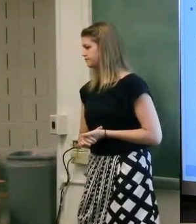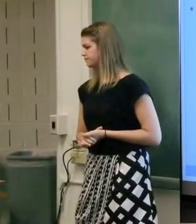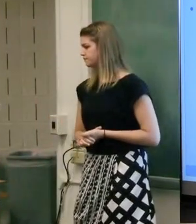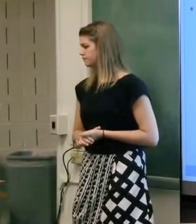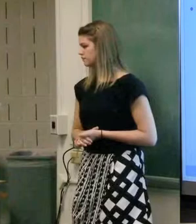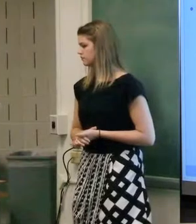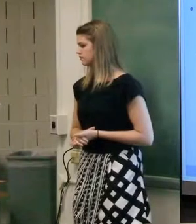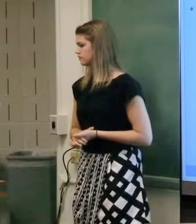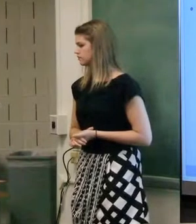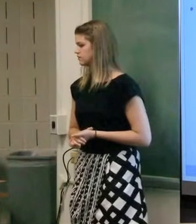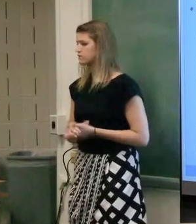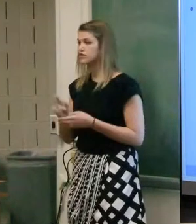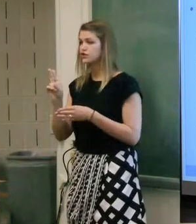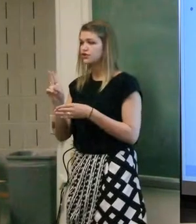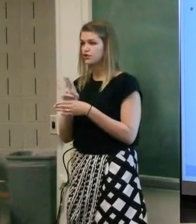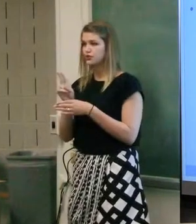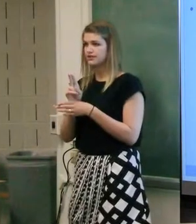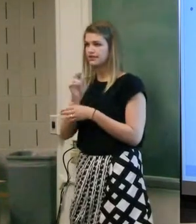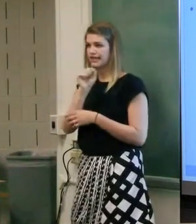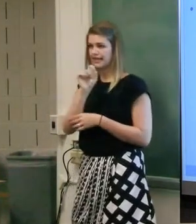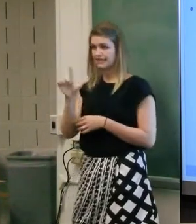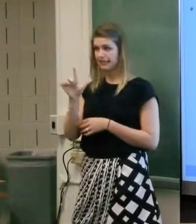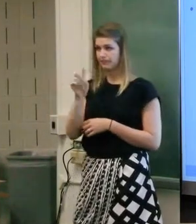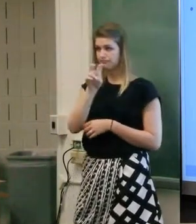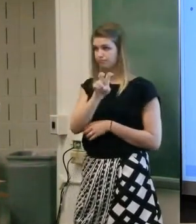next was using ASL in English.